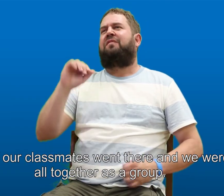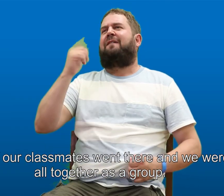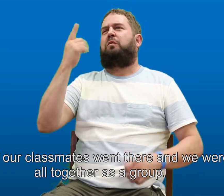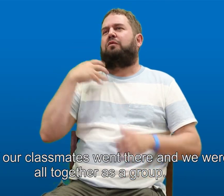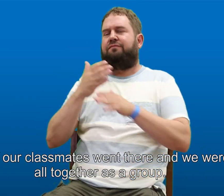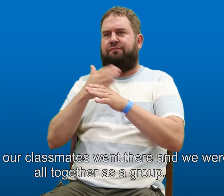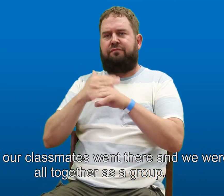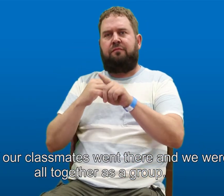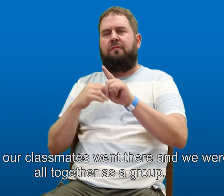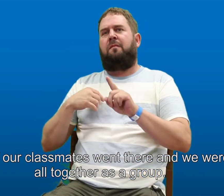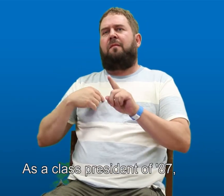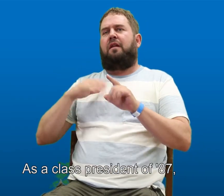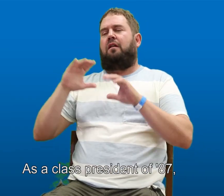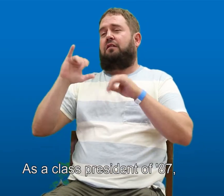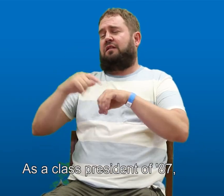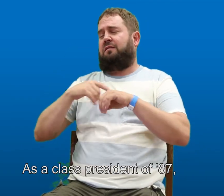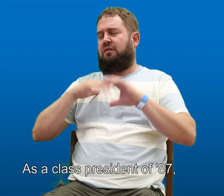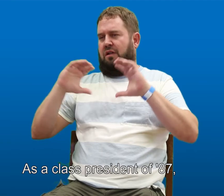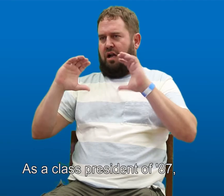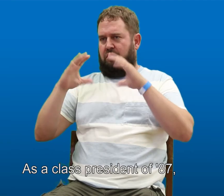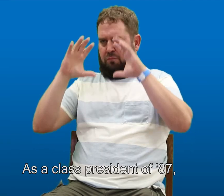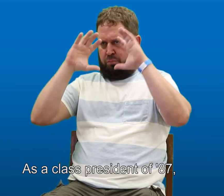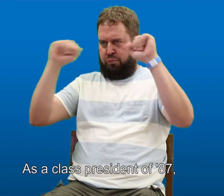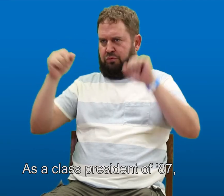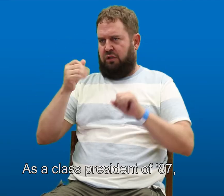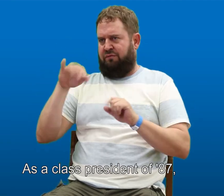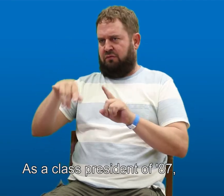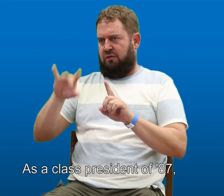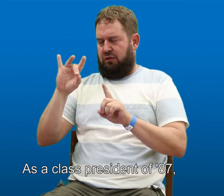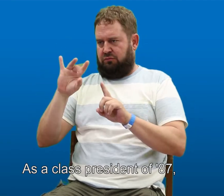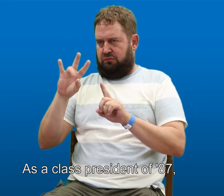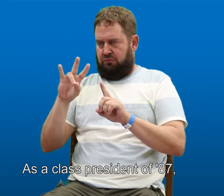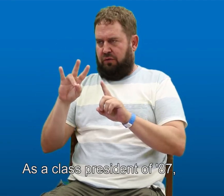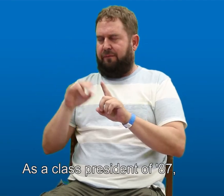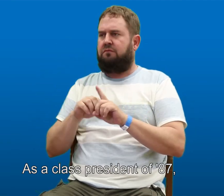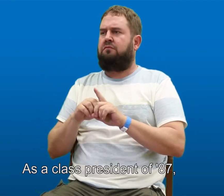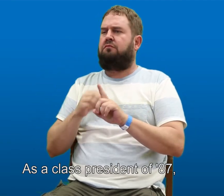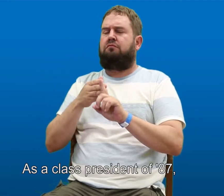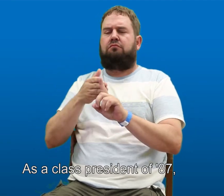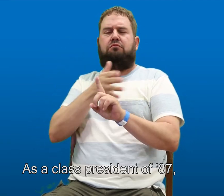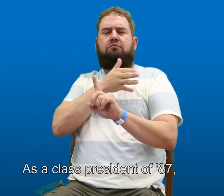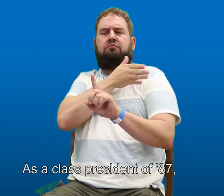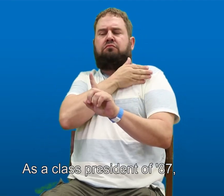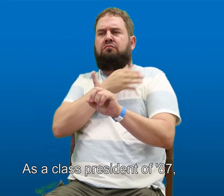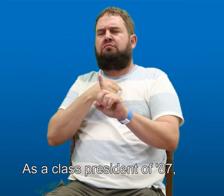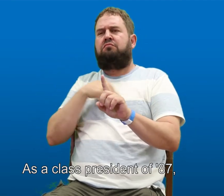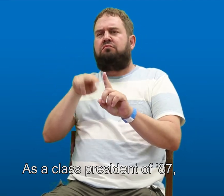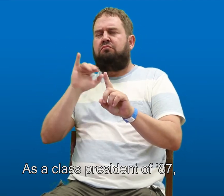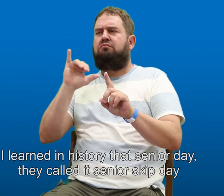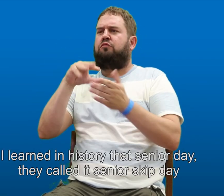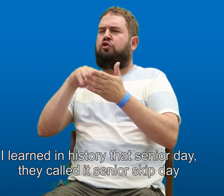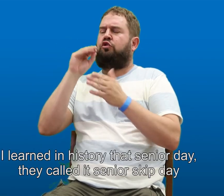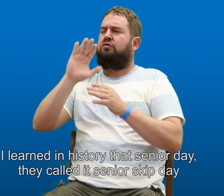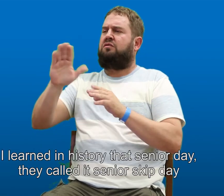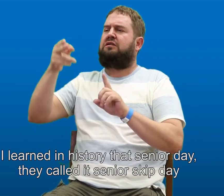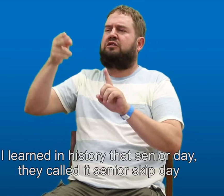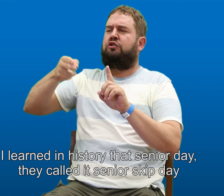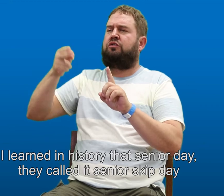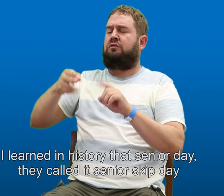and we were all together as a group, so. I was a class president of 87, and I learned that